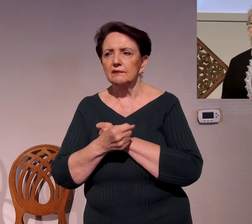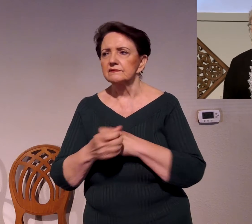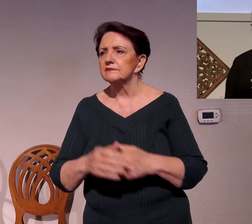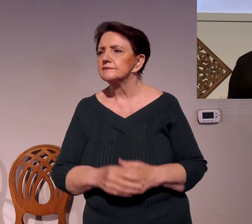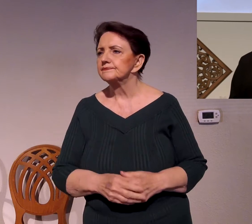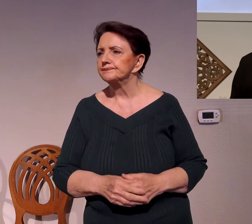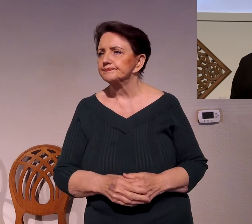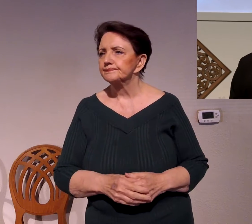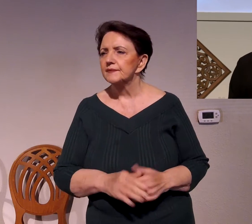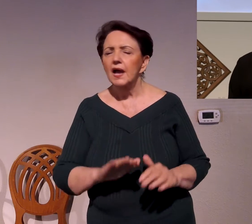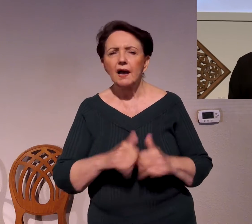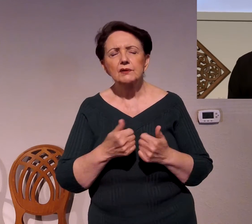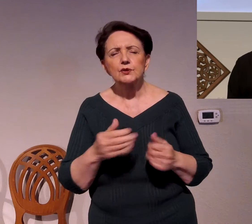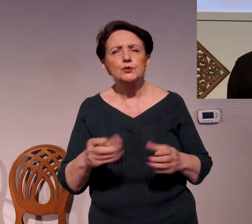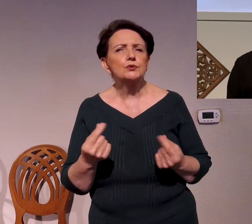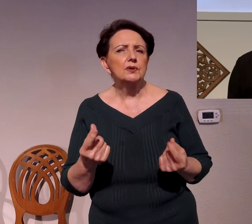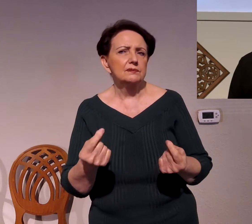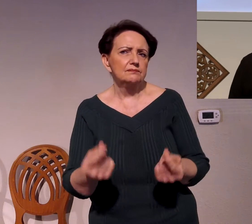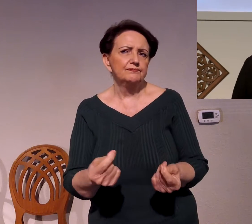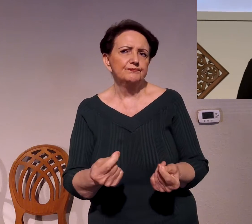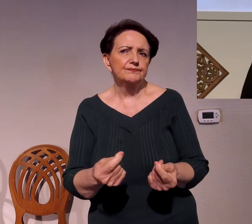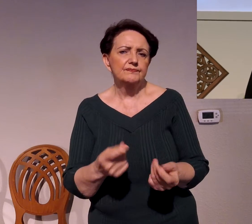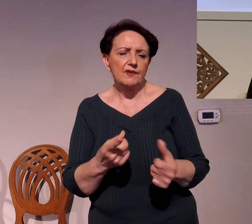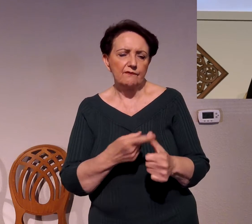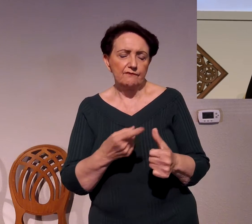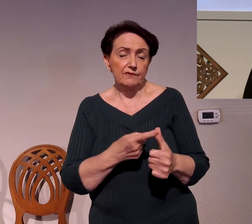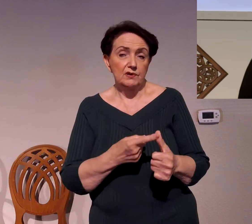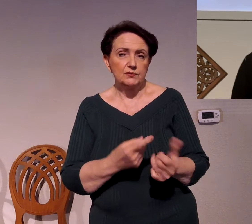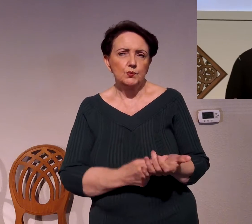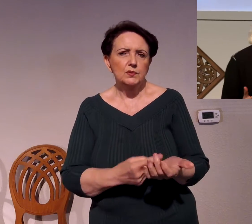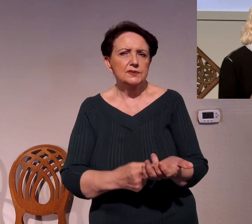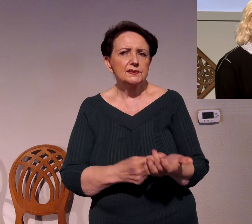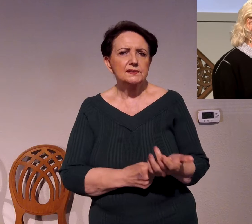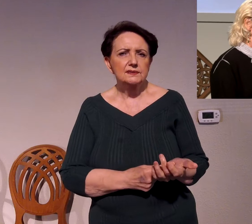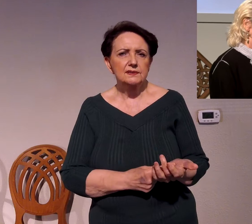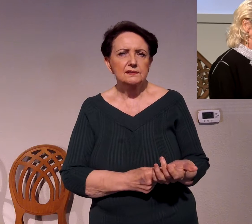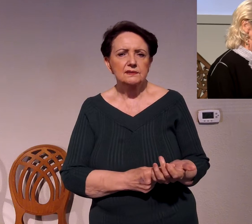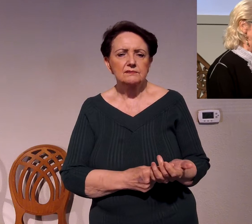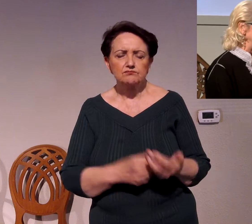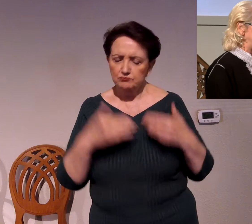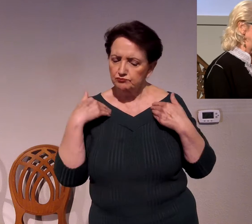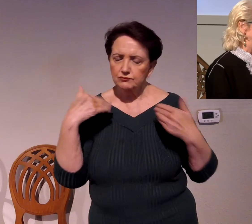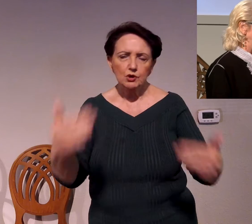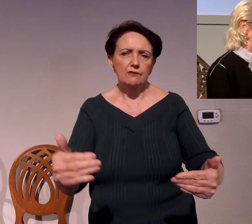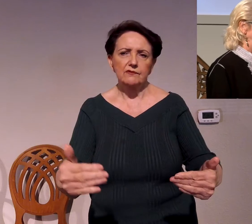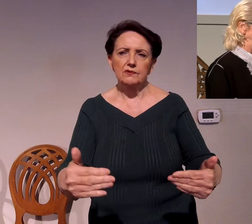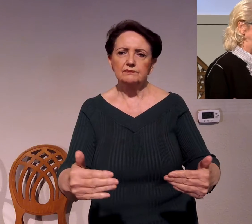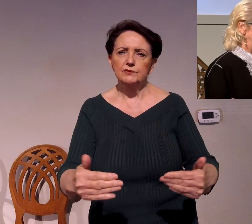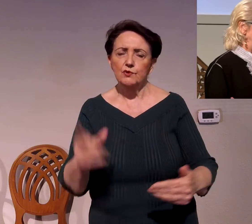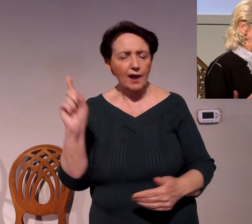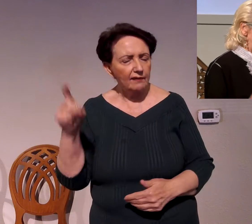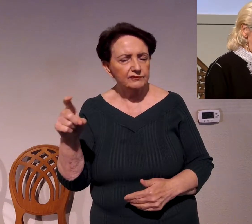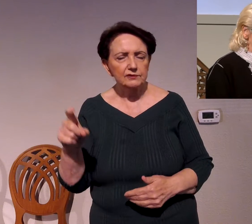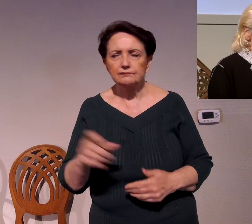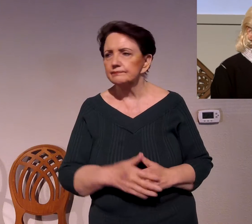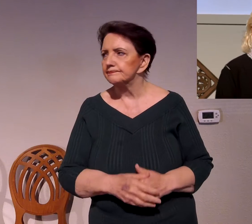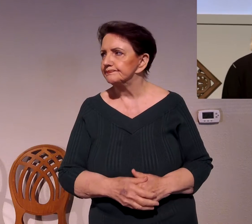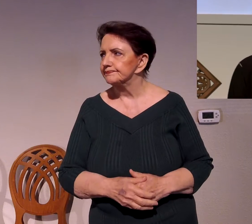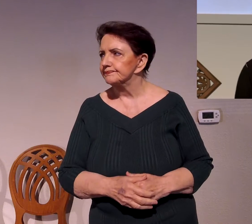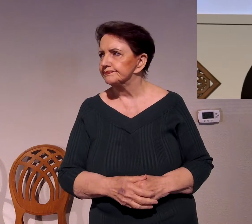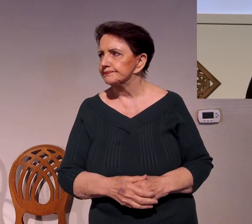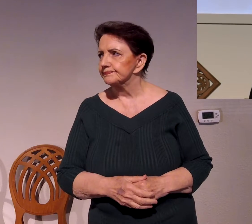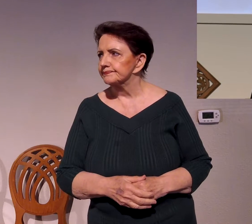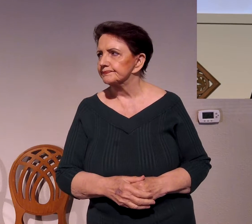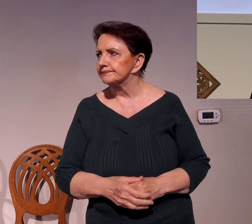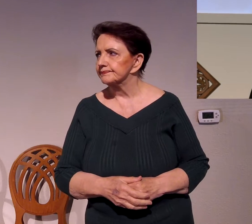you take that leap? Well, the first thing we want to talk about is going for it. You actually have to go for it. Then I'm going to talk a little